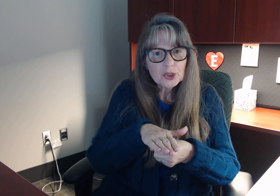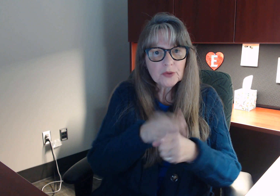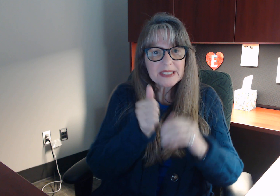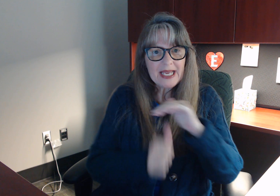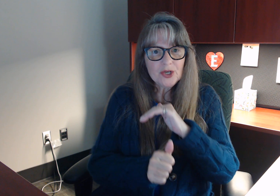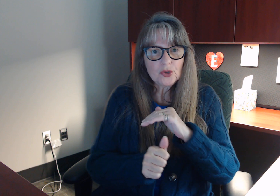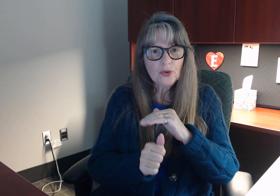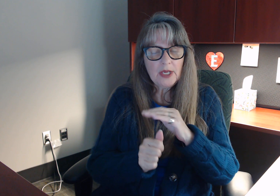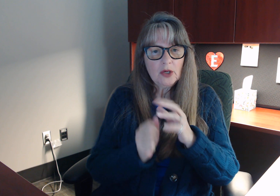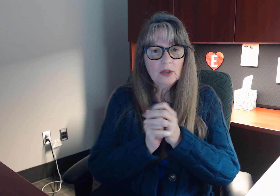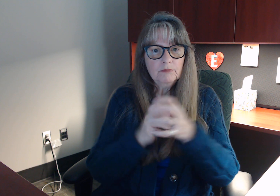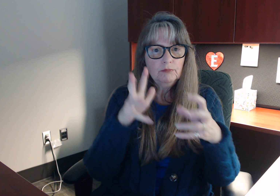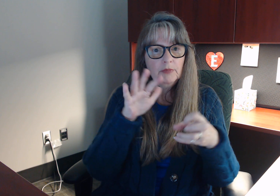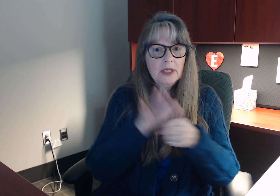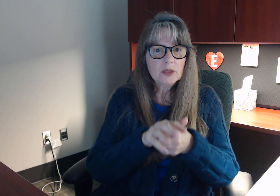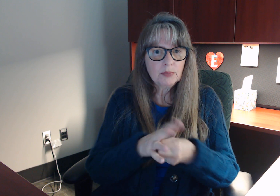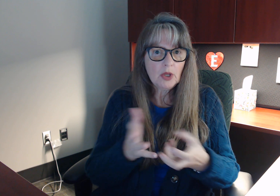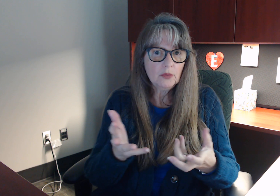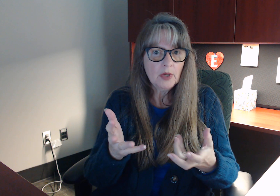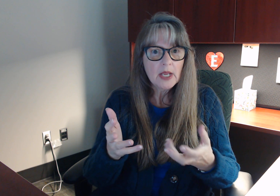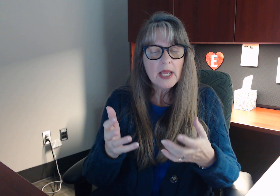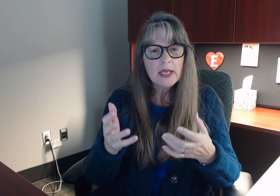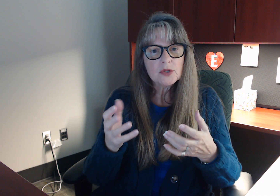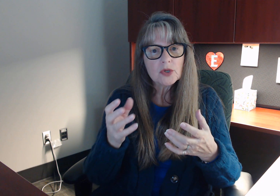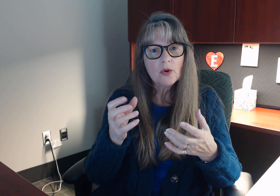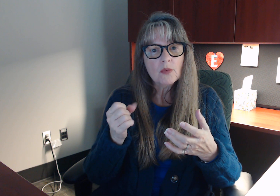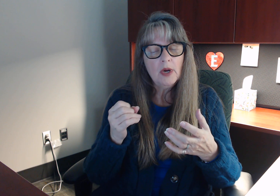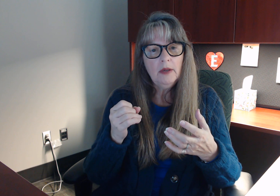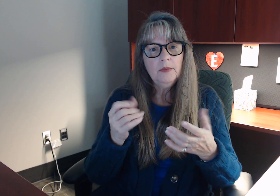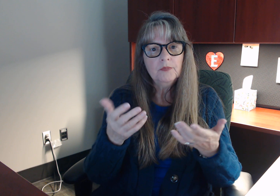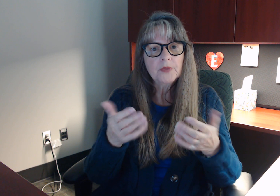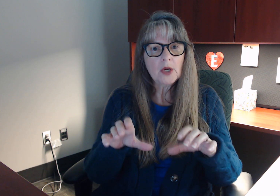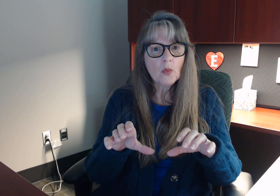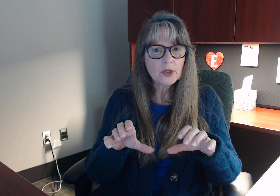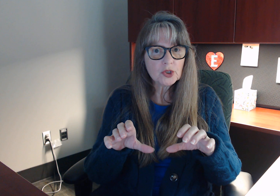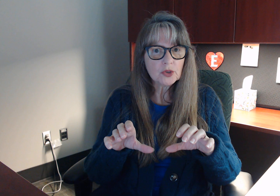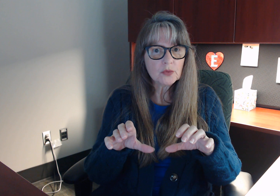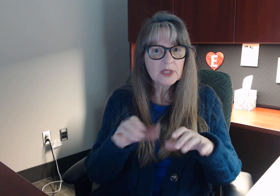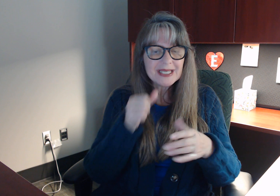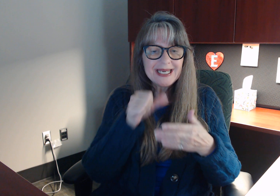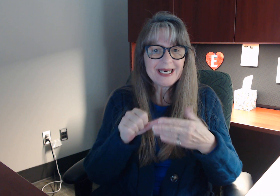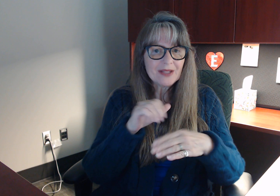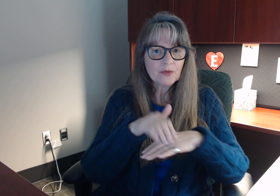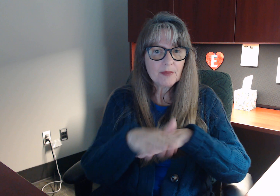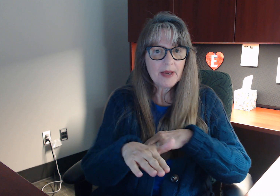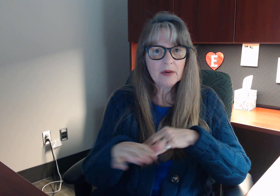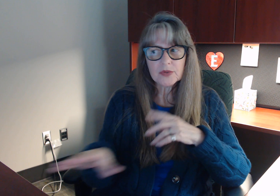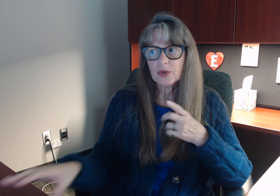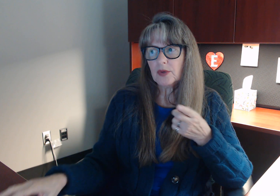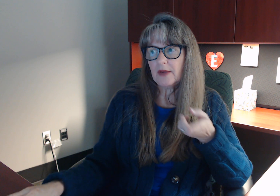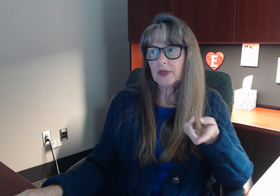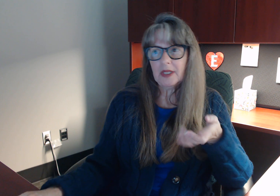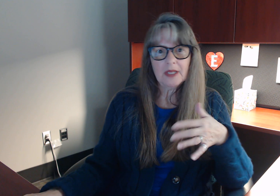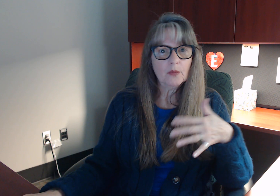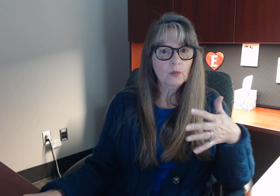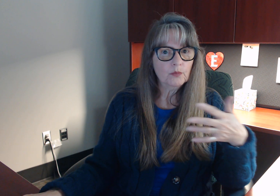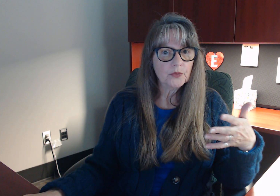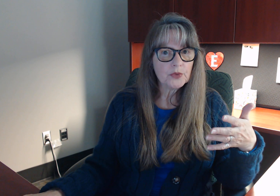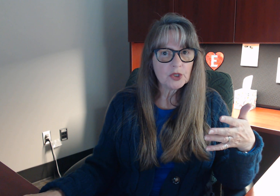it's under, it could explode, and so they don't want you sending it through the mail, so you'd have to get that through the